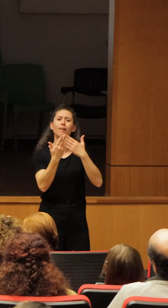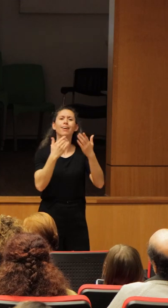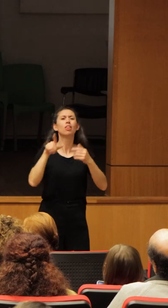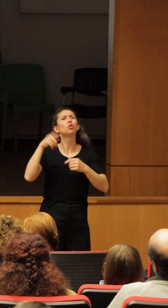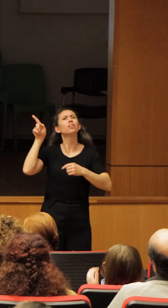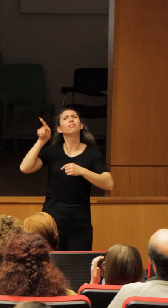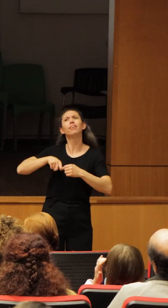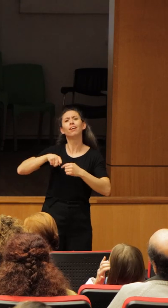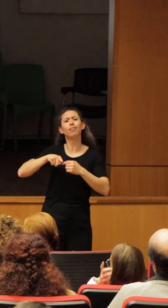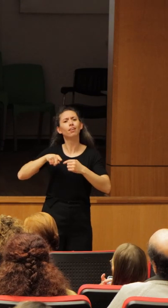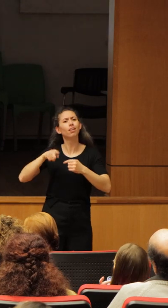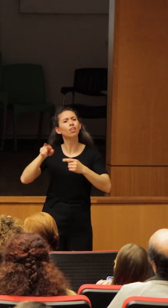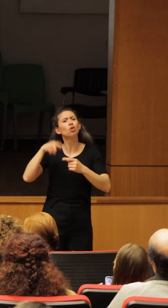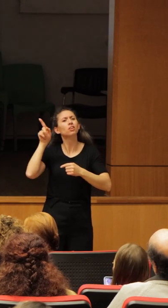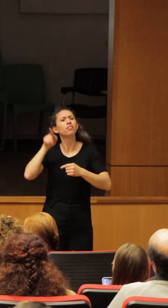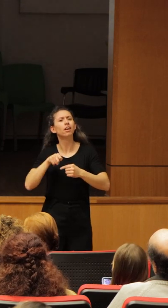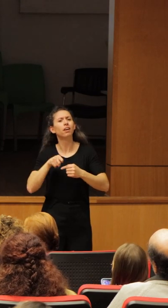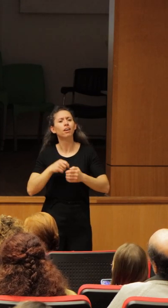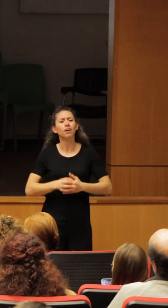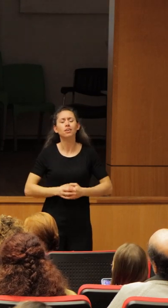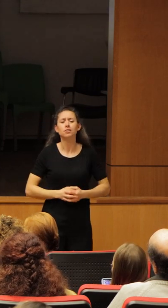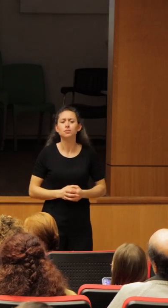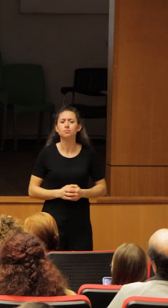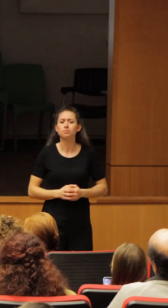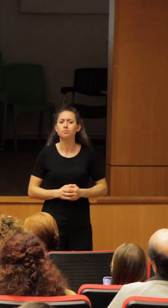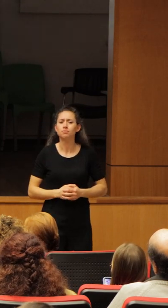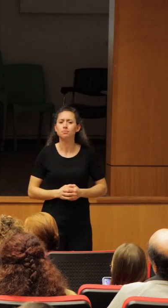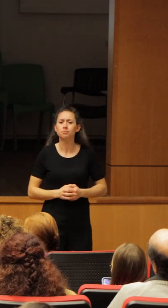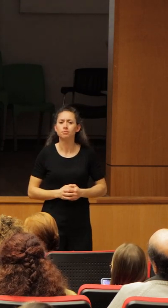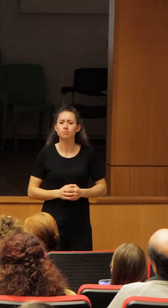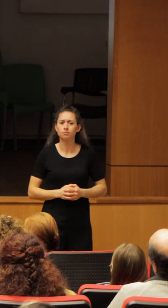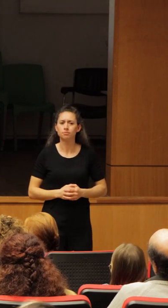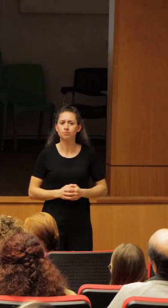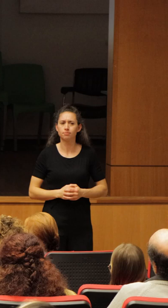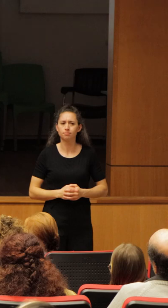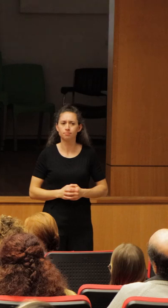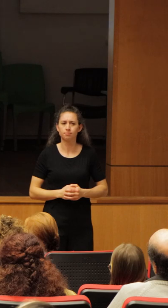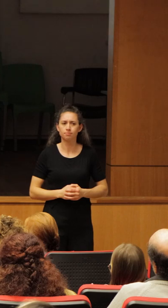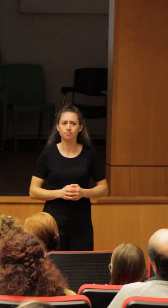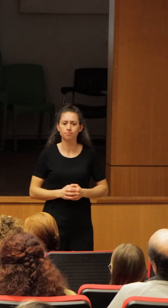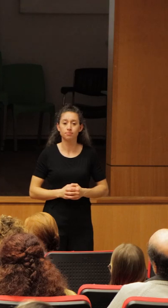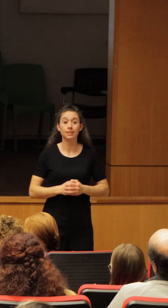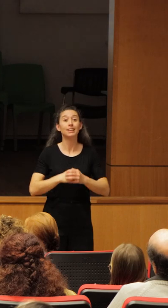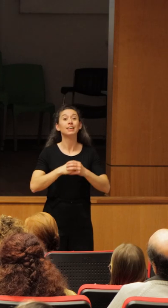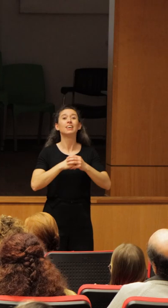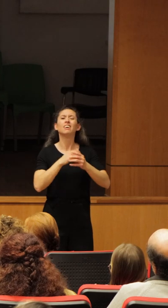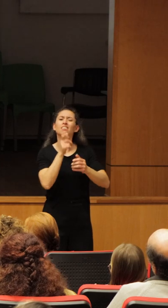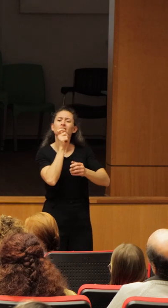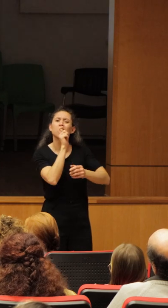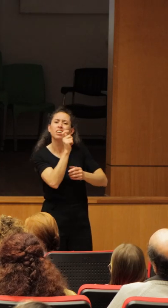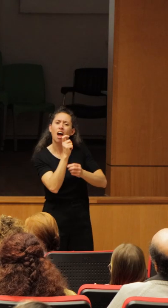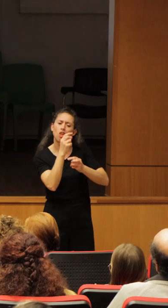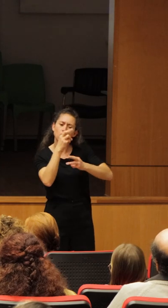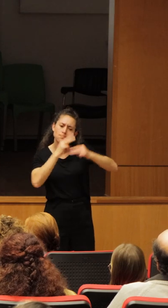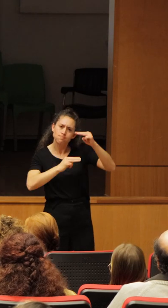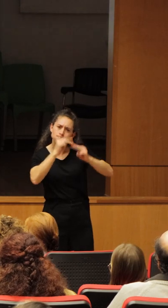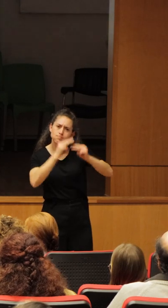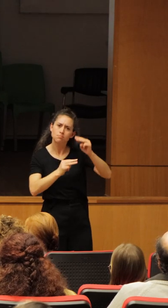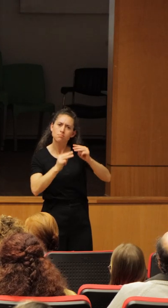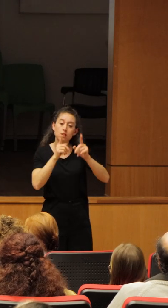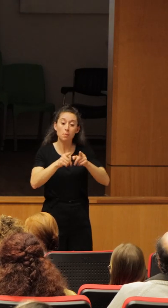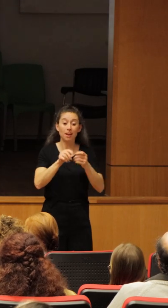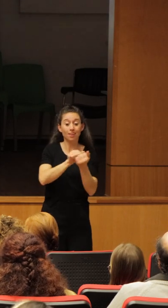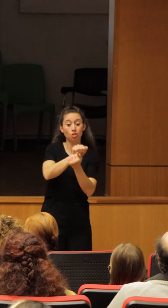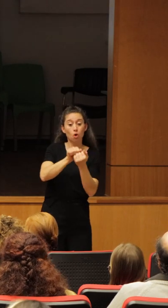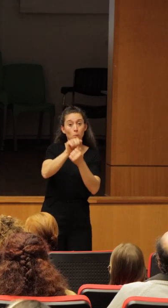orígenes y la raíz. The meaning of the metaphors and the metaphorical language. Del significado de las metáforas y el idioma